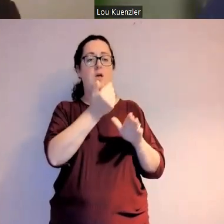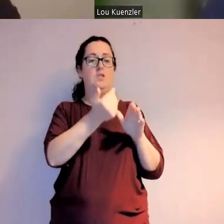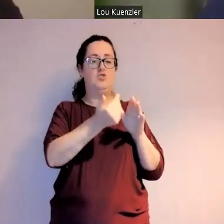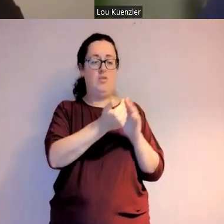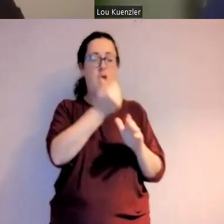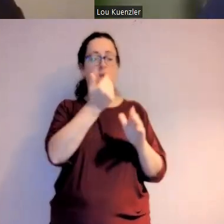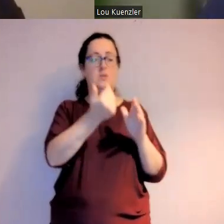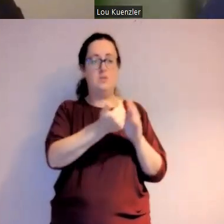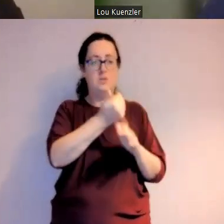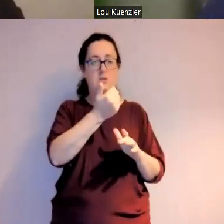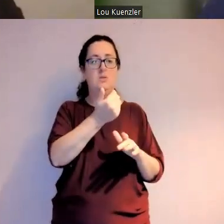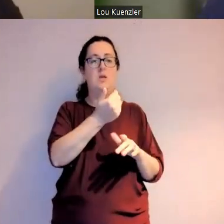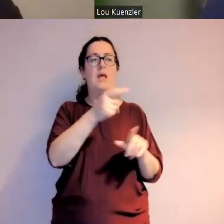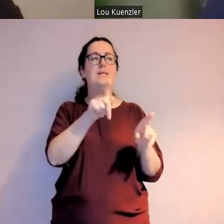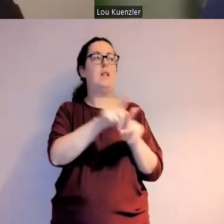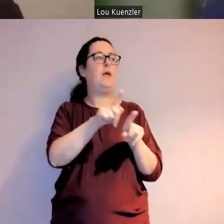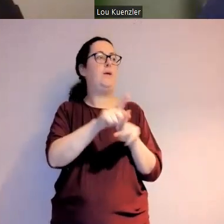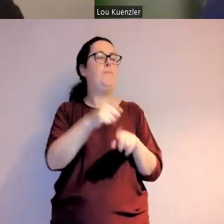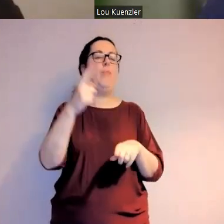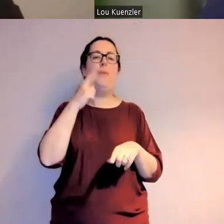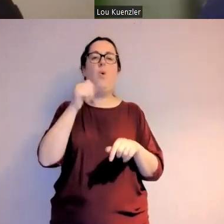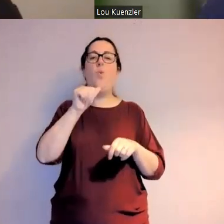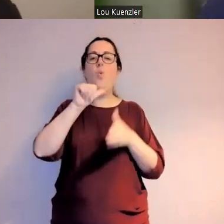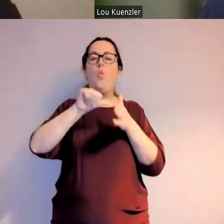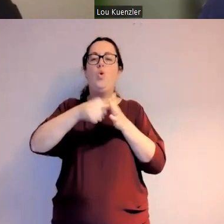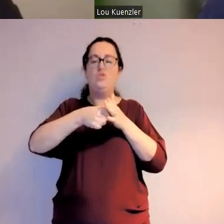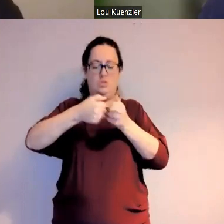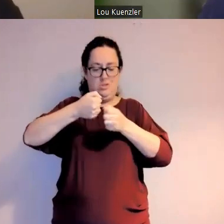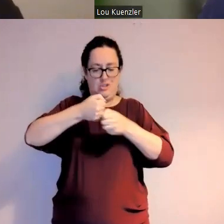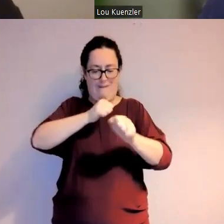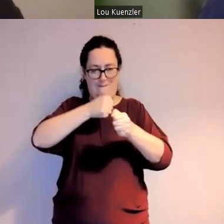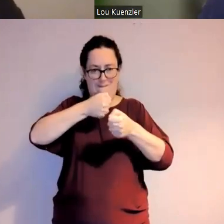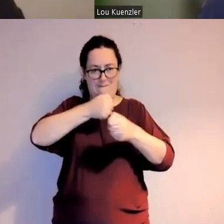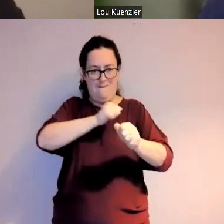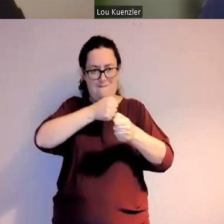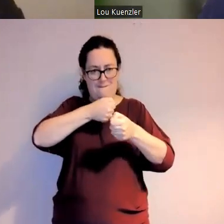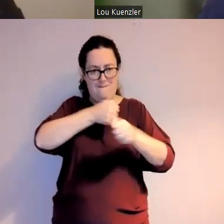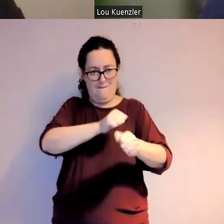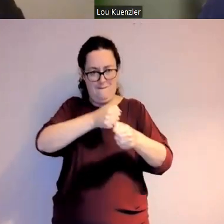so it's almost like wood shavings. Like I'm so by the end, I've